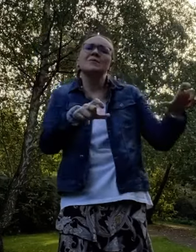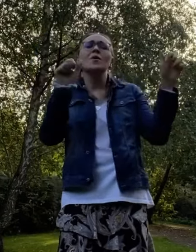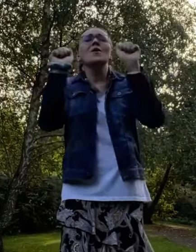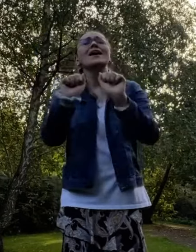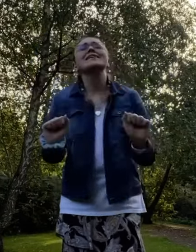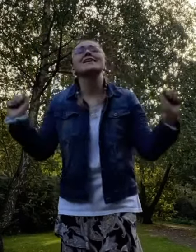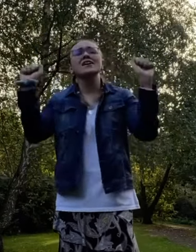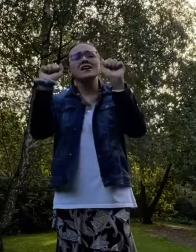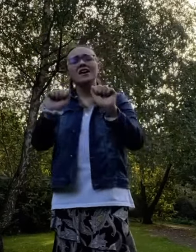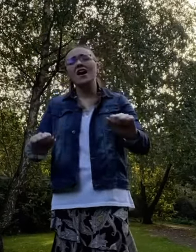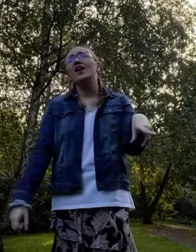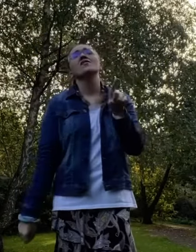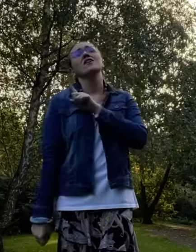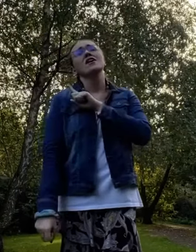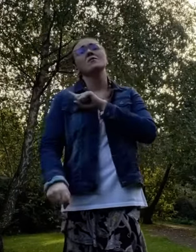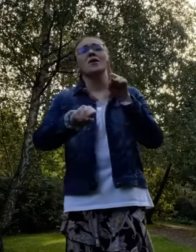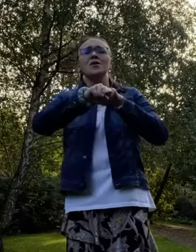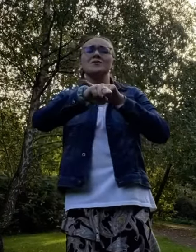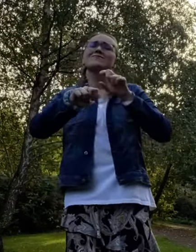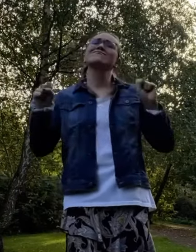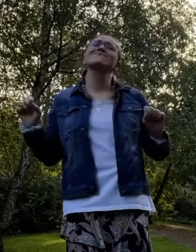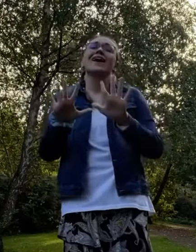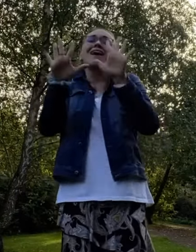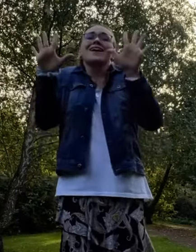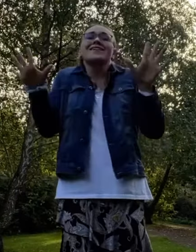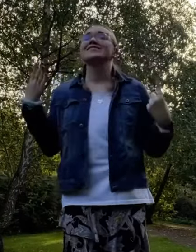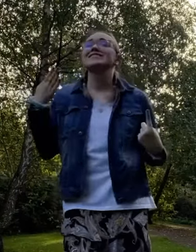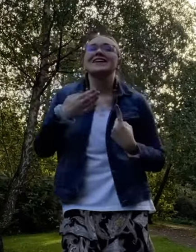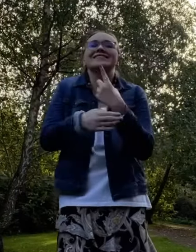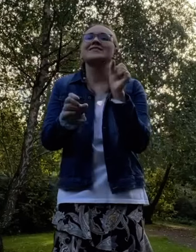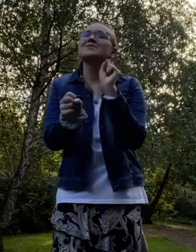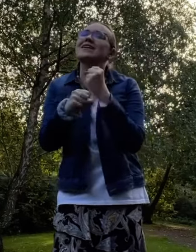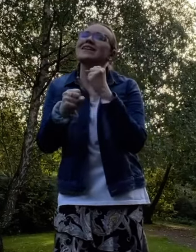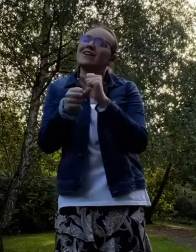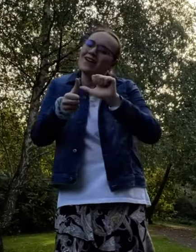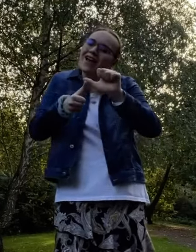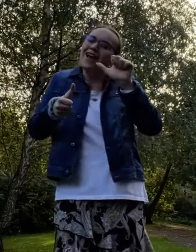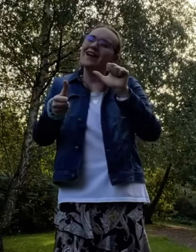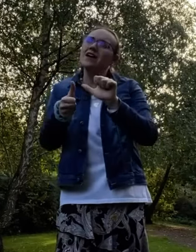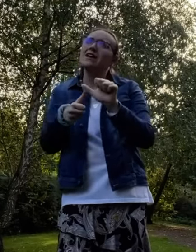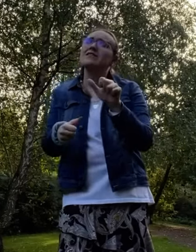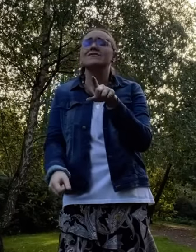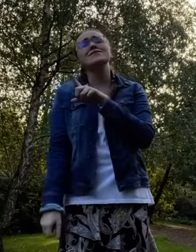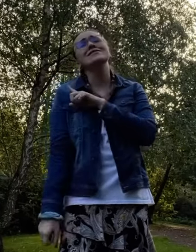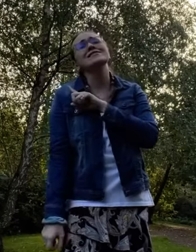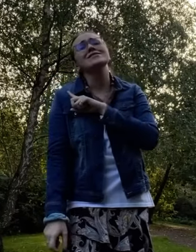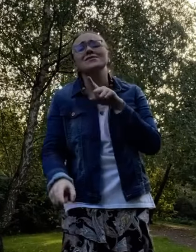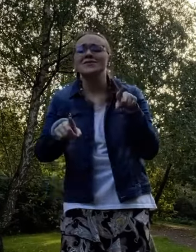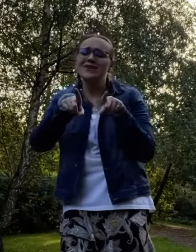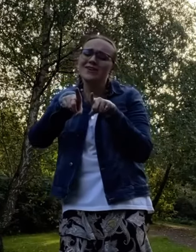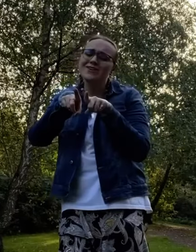waiting For a moment to shine, for one chance to make it right For a reason to try